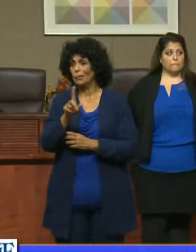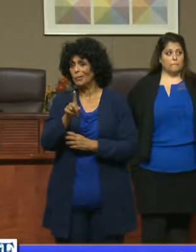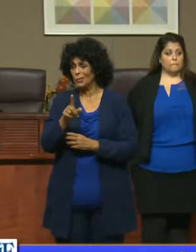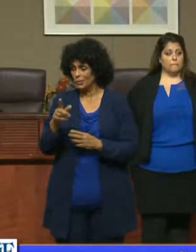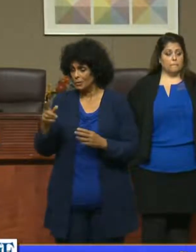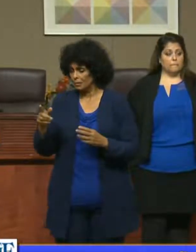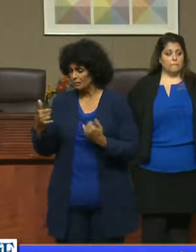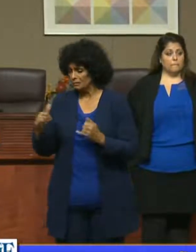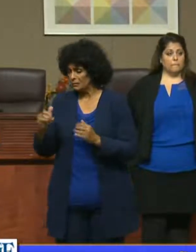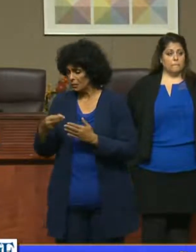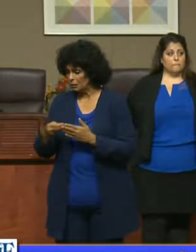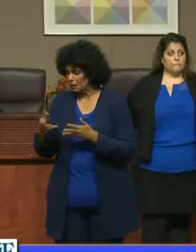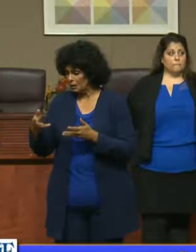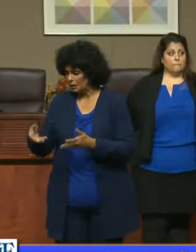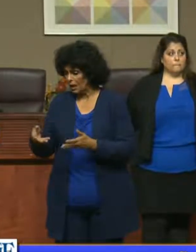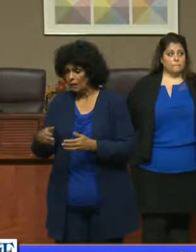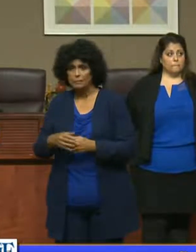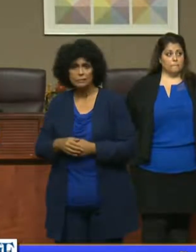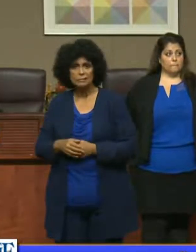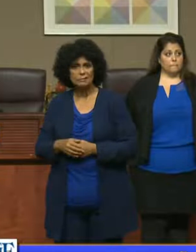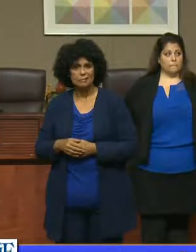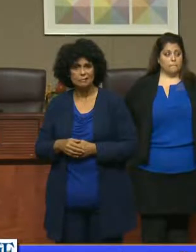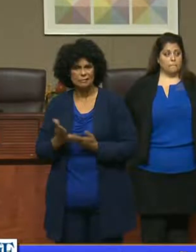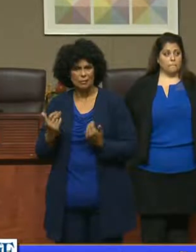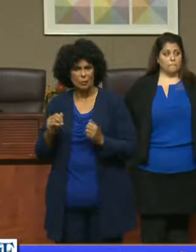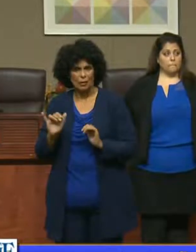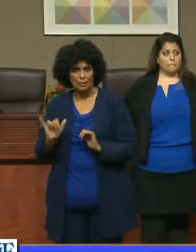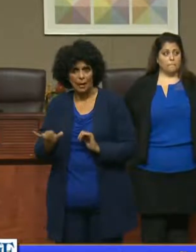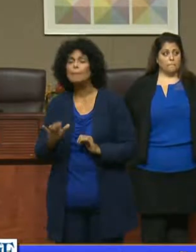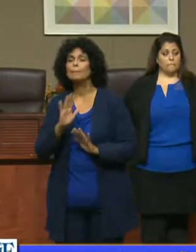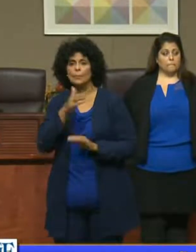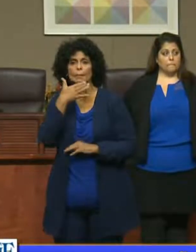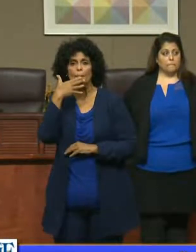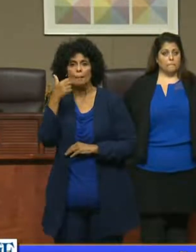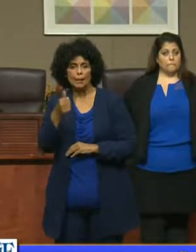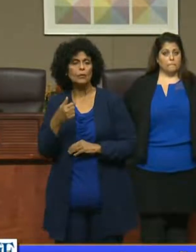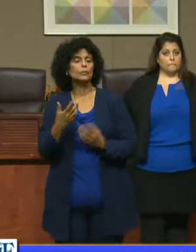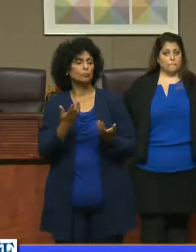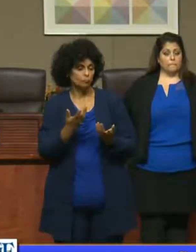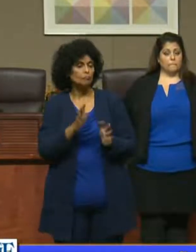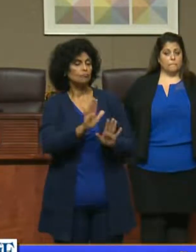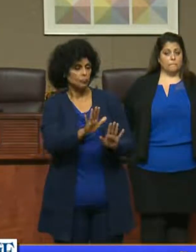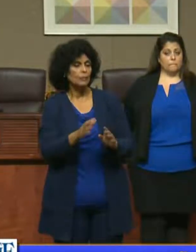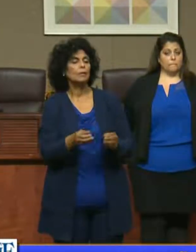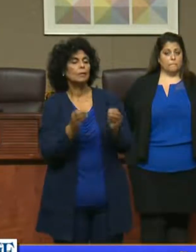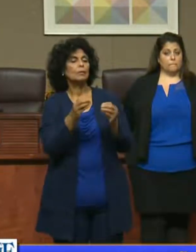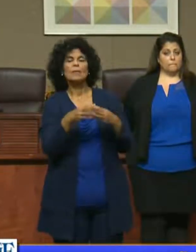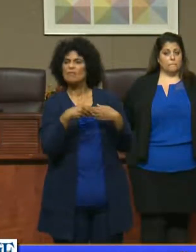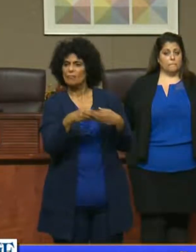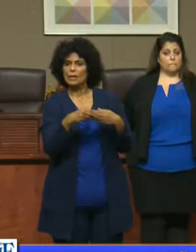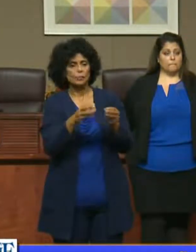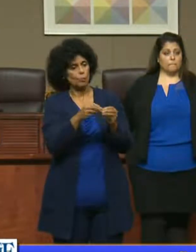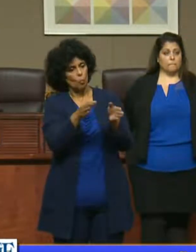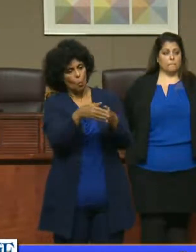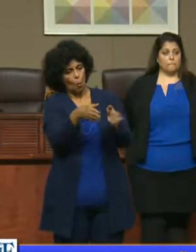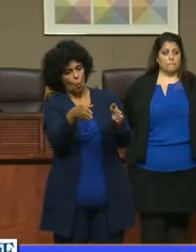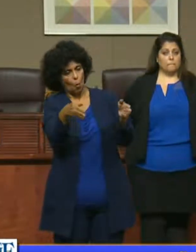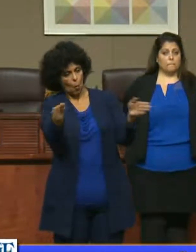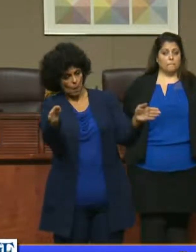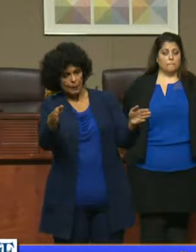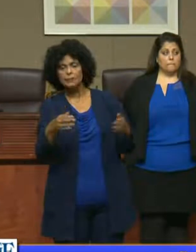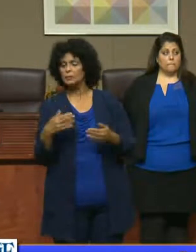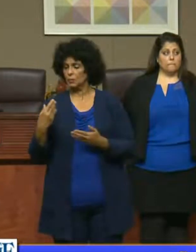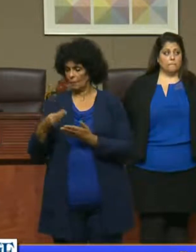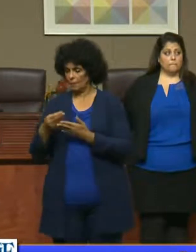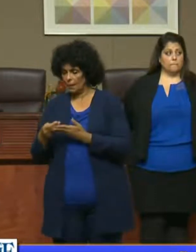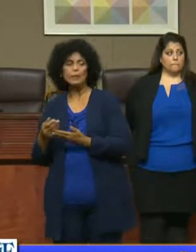eligible businesses, we'll be able to award more funding. So that's why we made the adjustment there. Now,